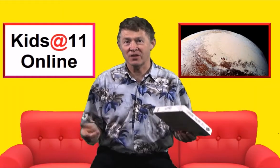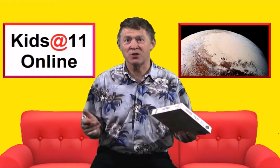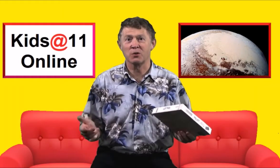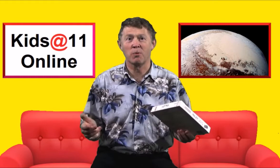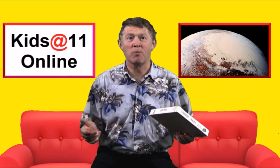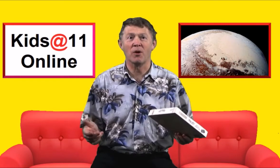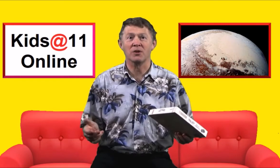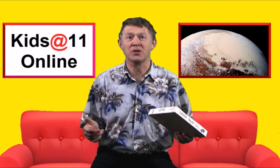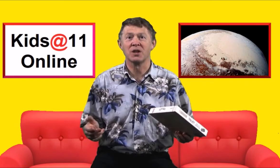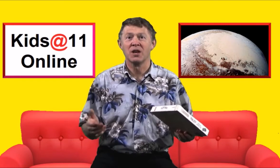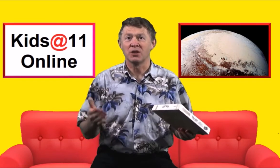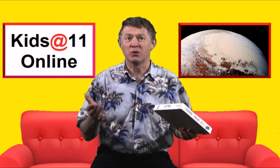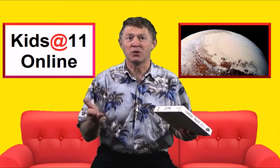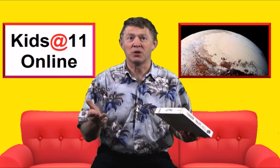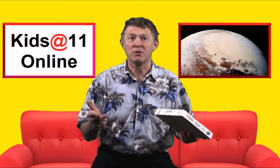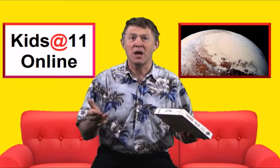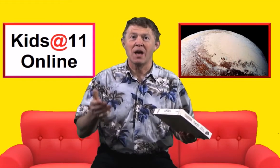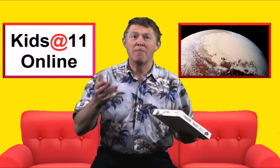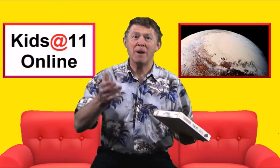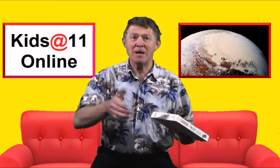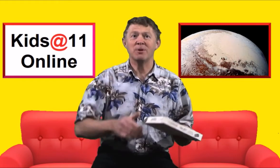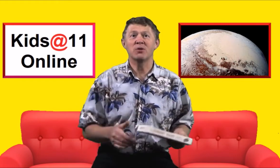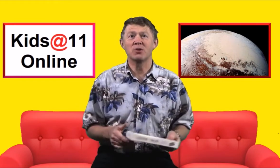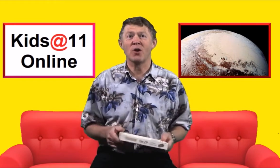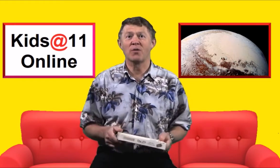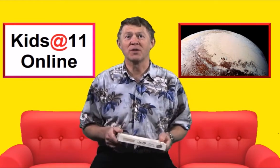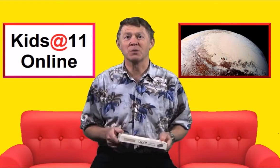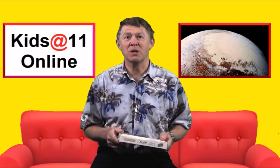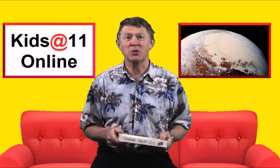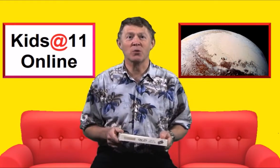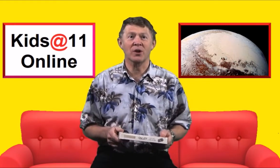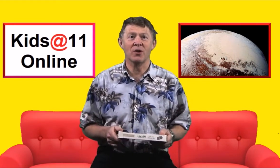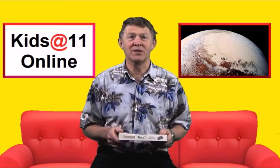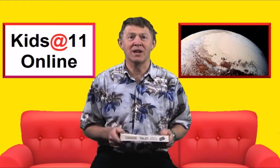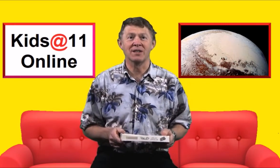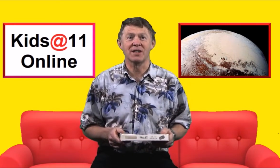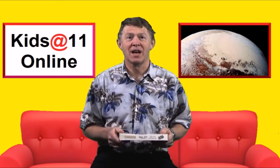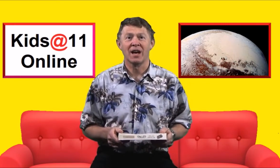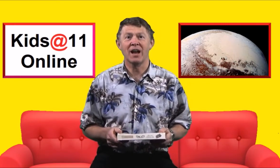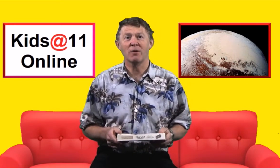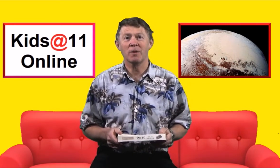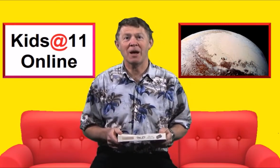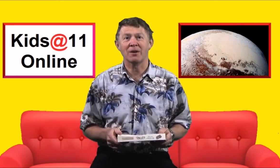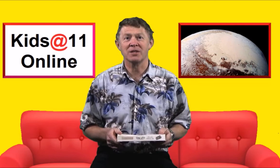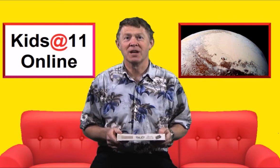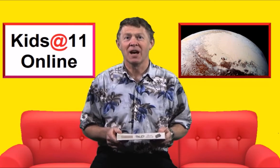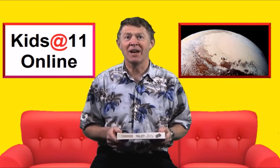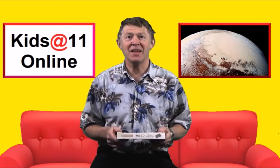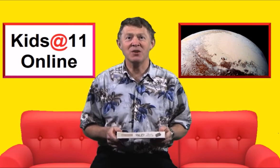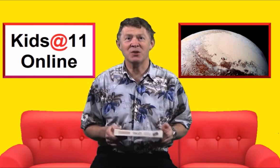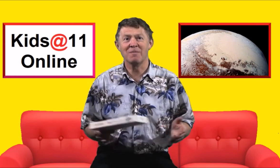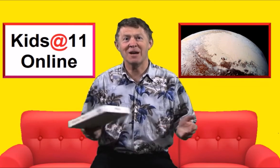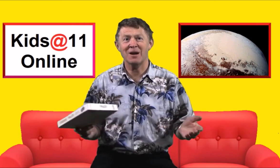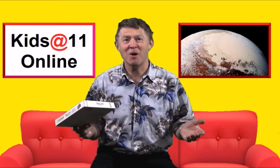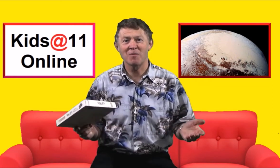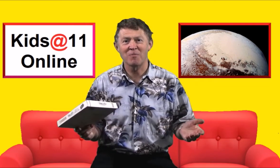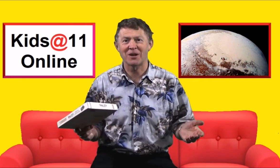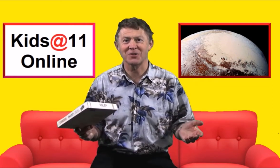suitable box you could use, maybe you could offer to eat all the contents and help them out. And then you can make a marble puzzle